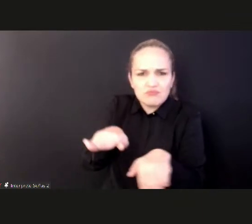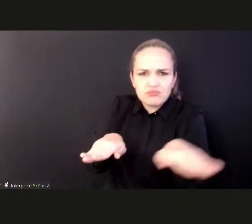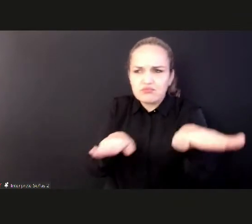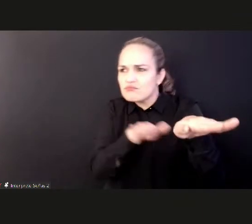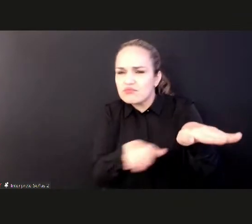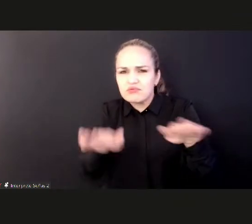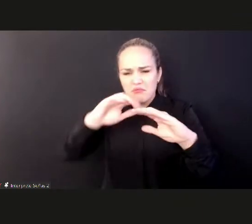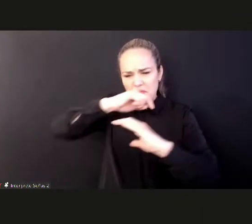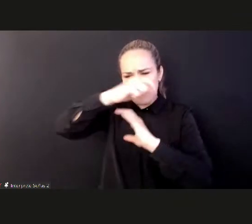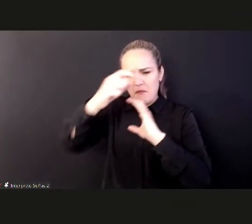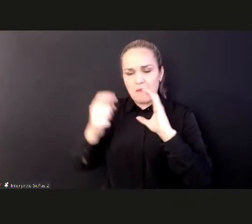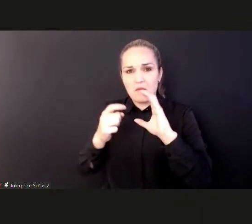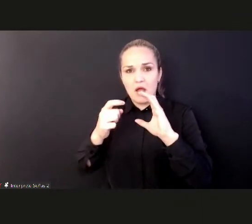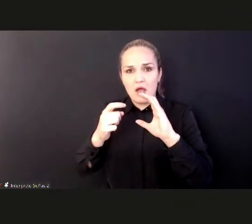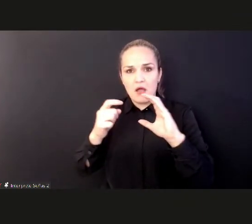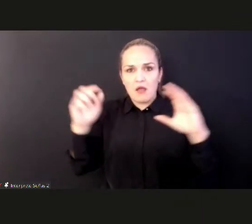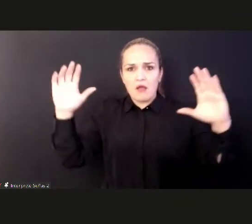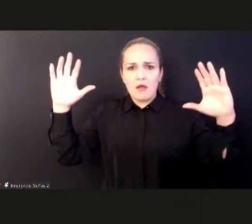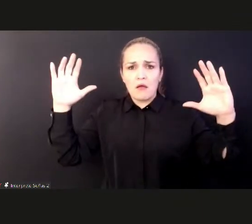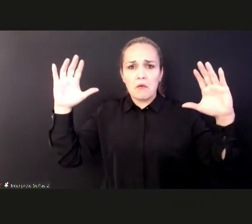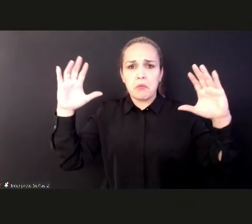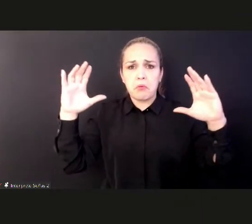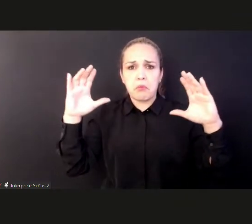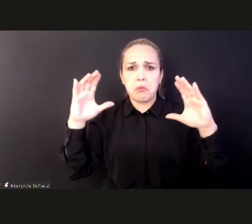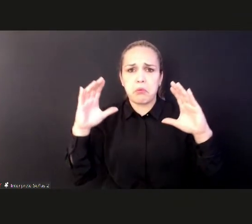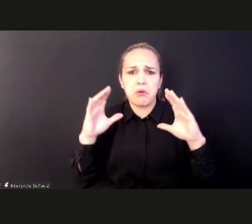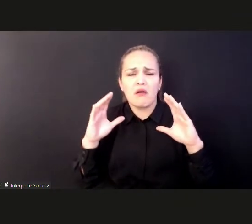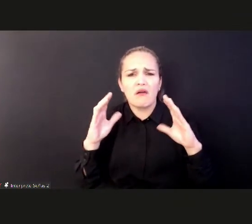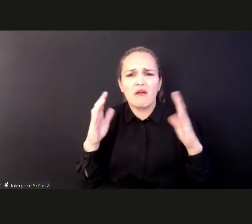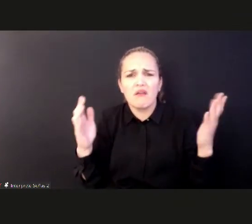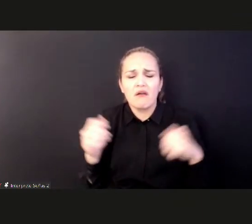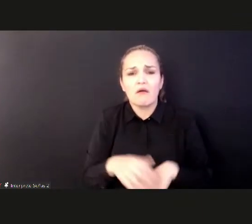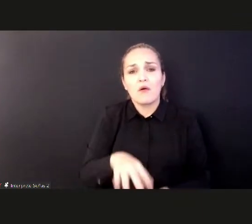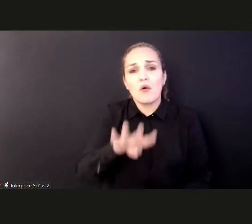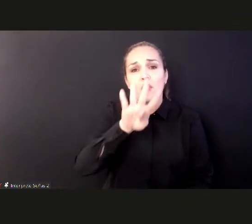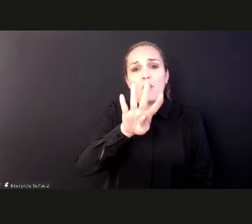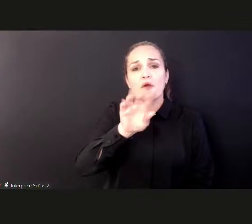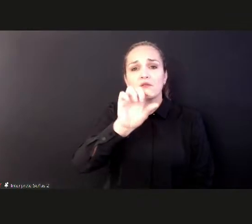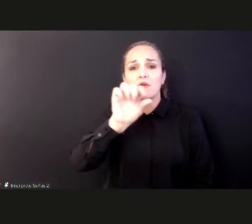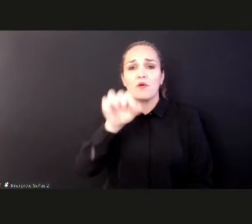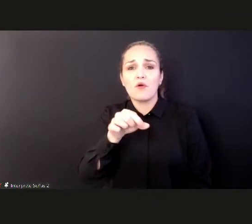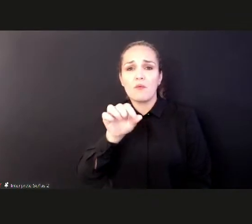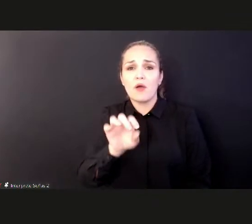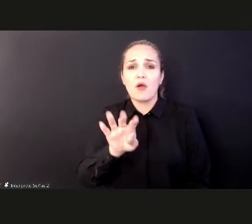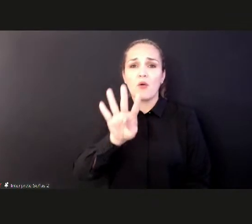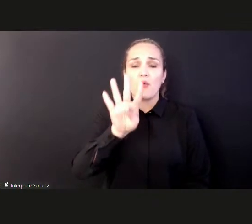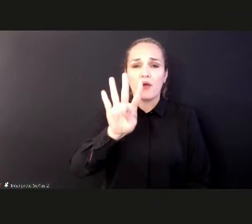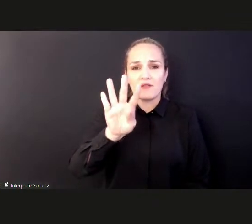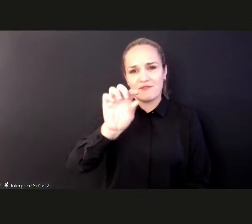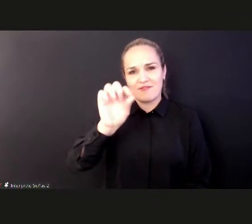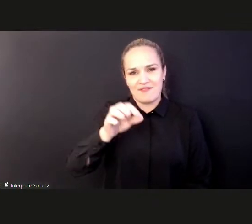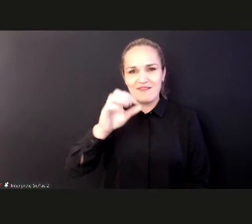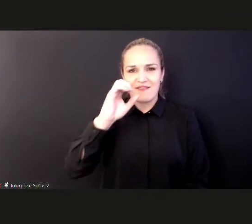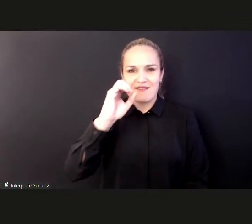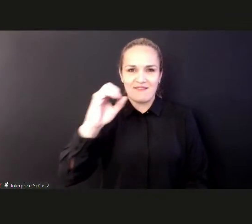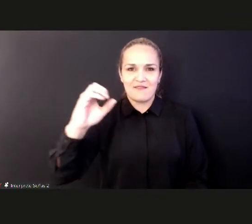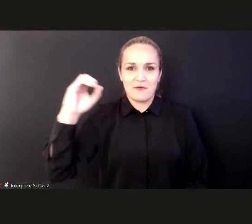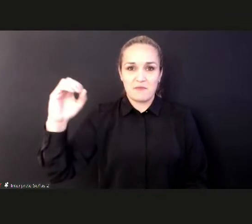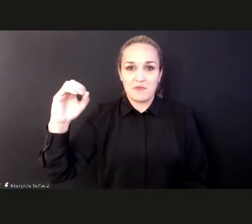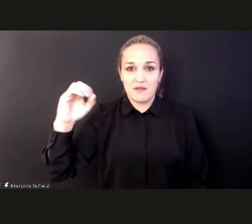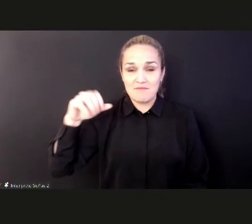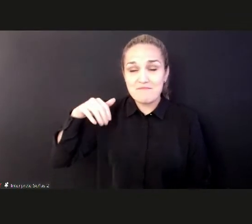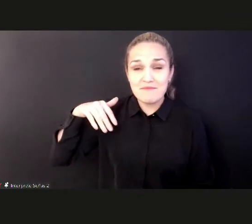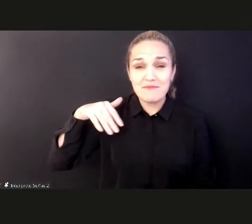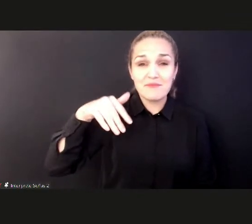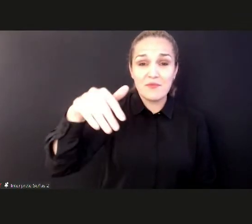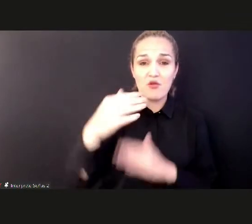to GDP declining by 49% compared to 2019. This is relative to a